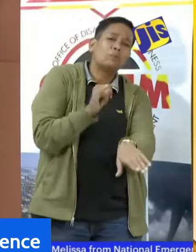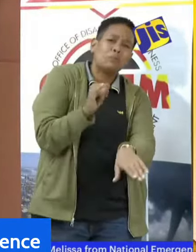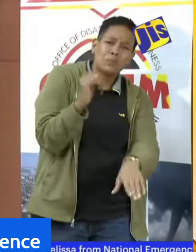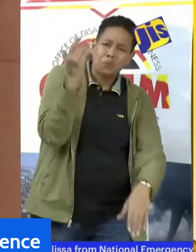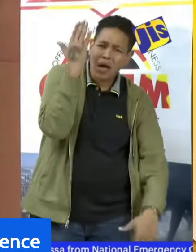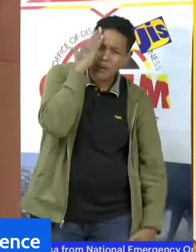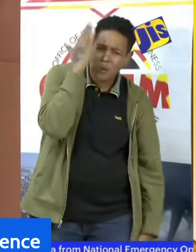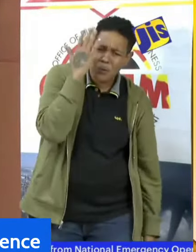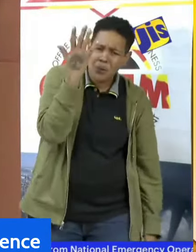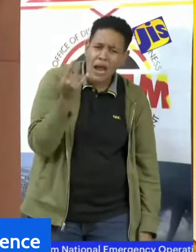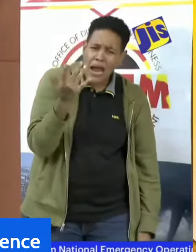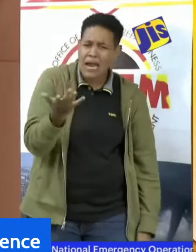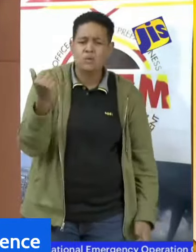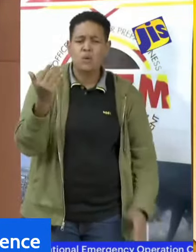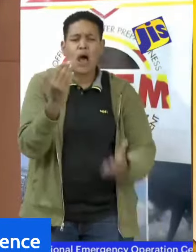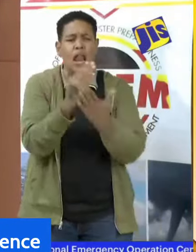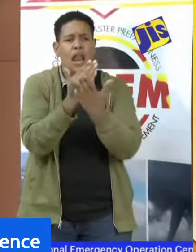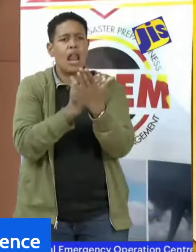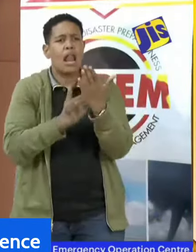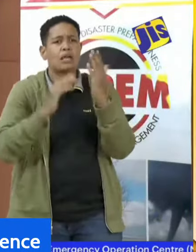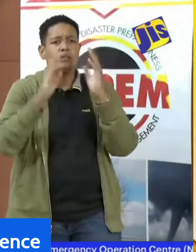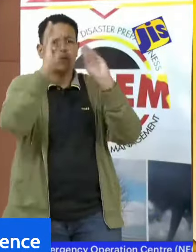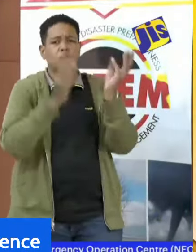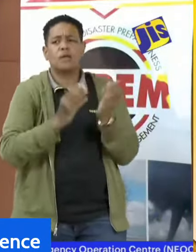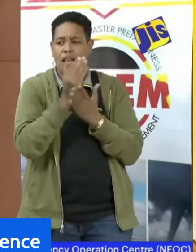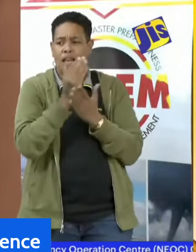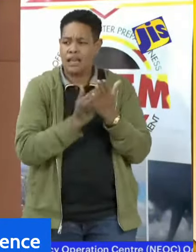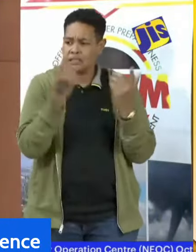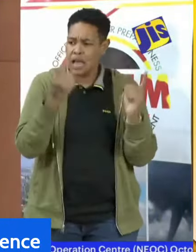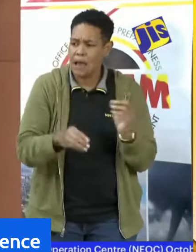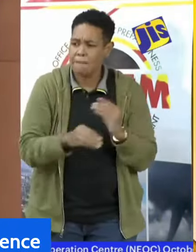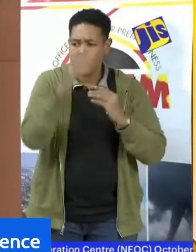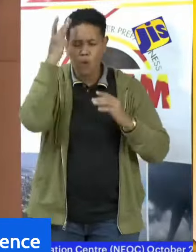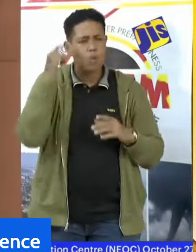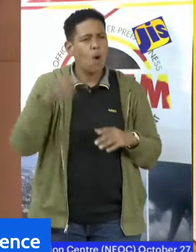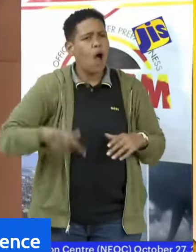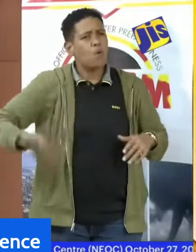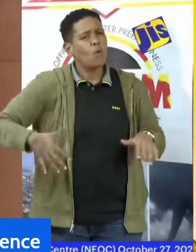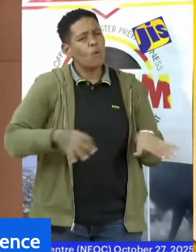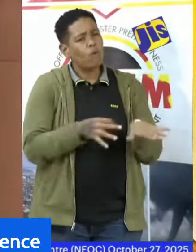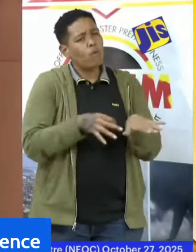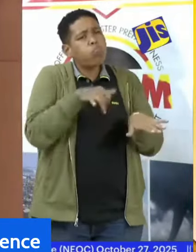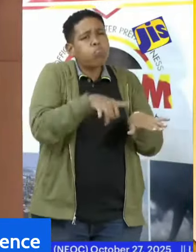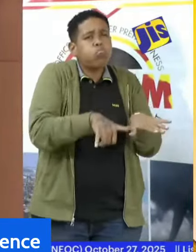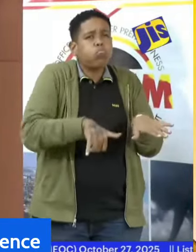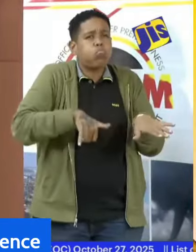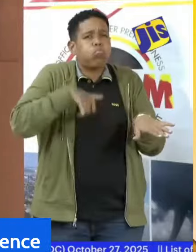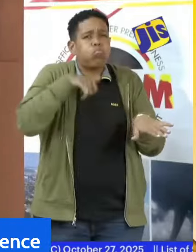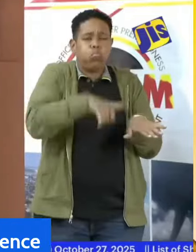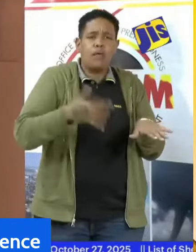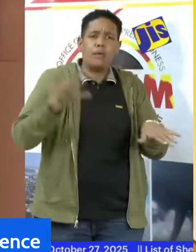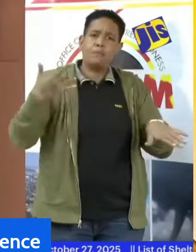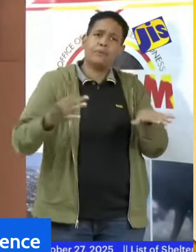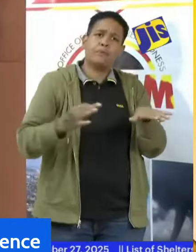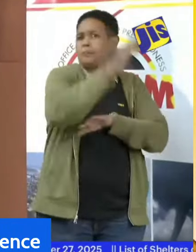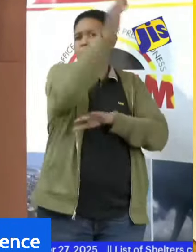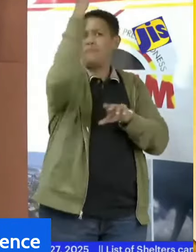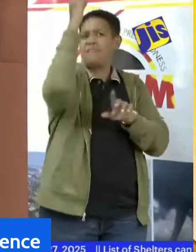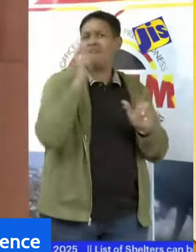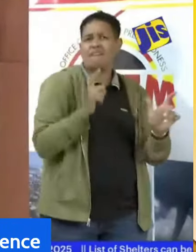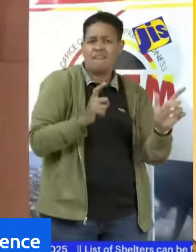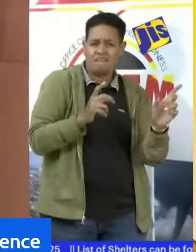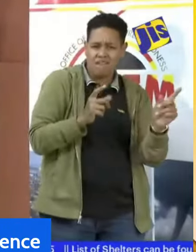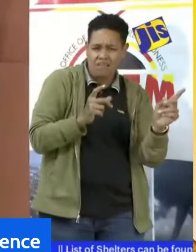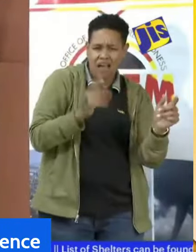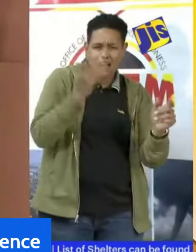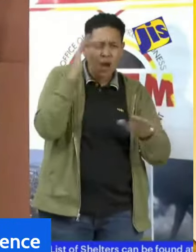little bit of lesson meteorological class on why this would move so slow when we're used to hurricanes moving